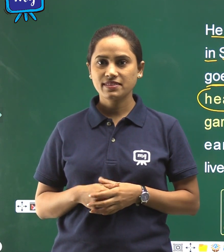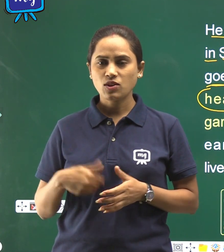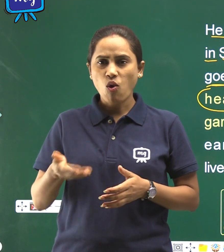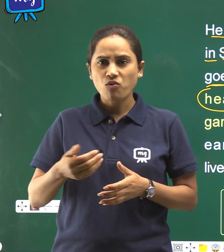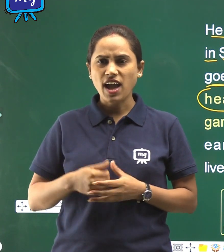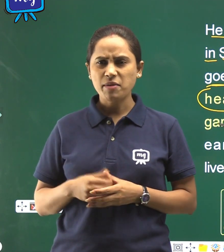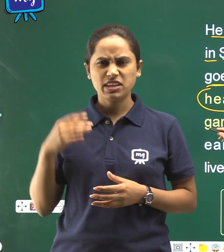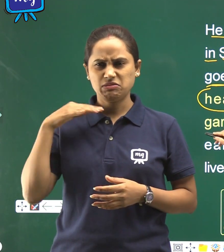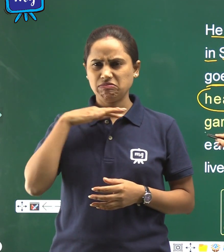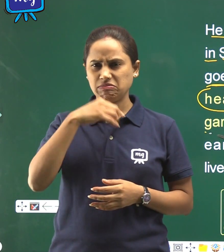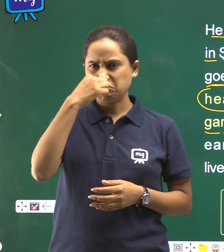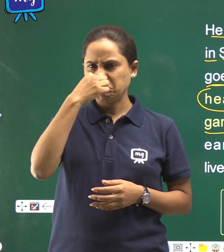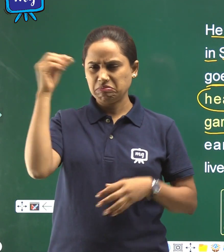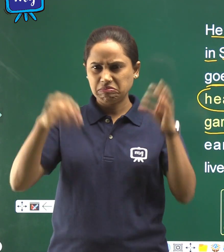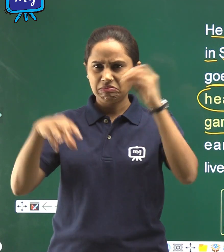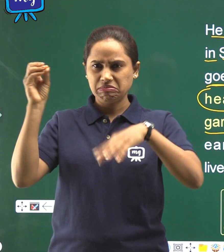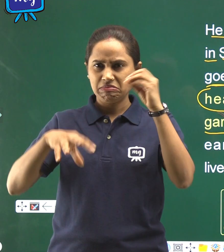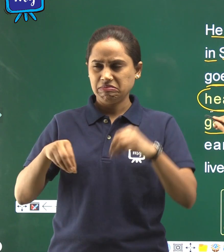of garbage